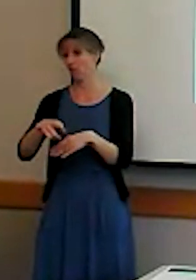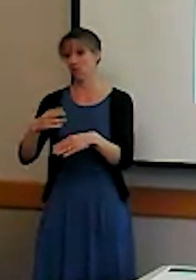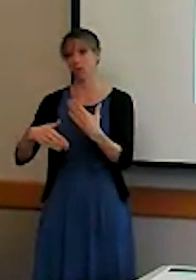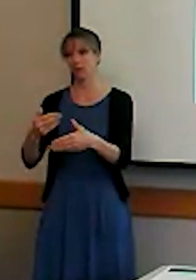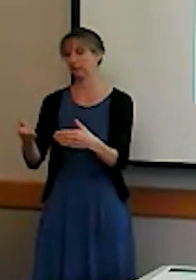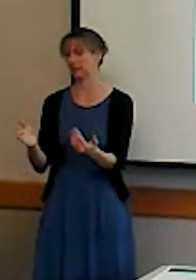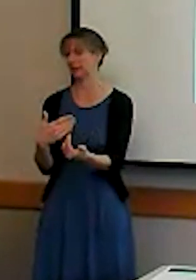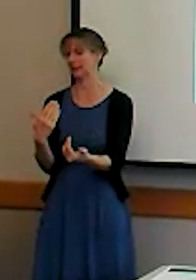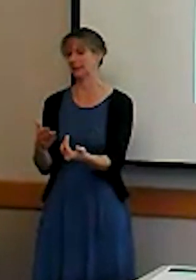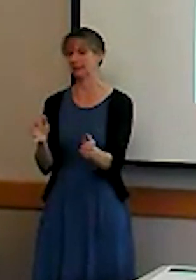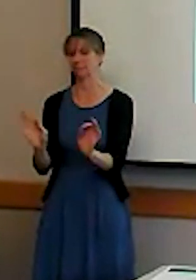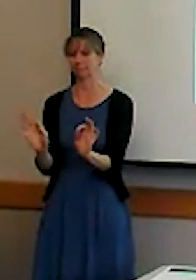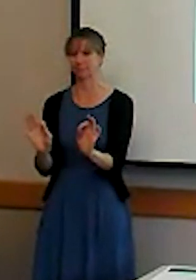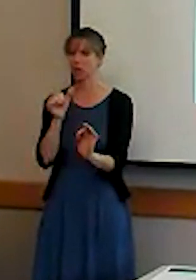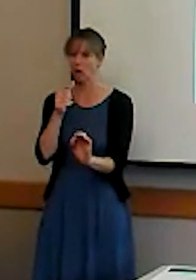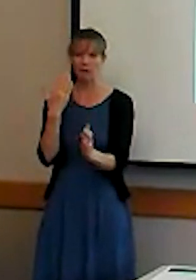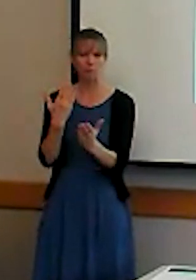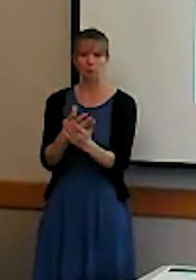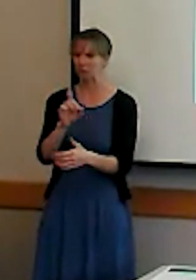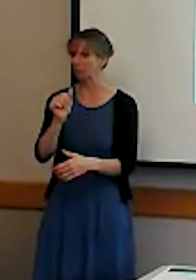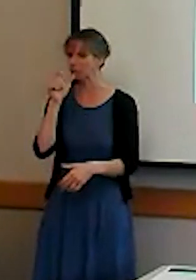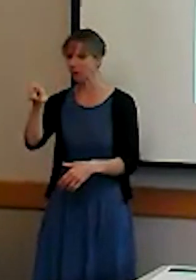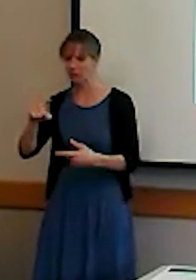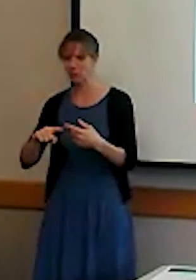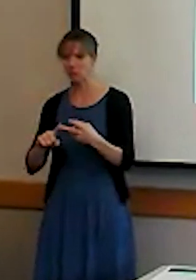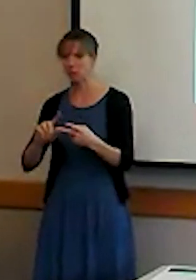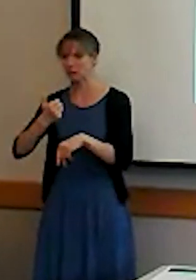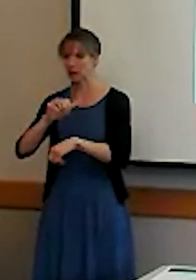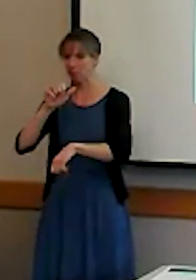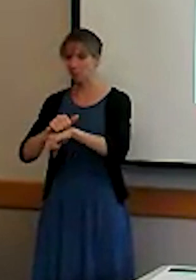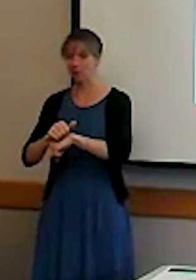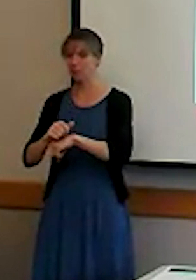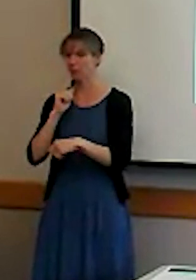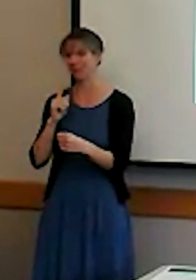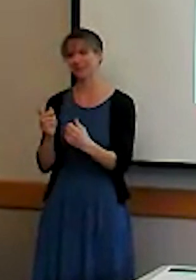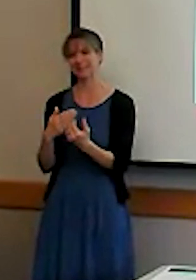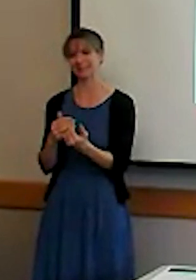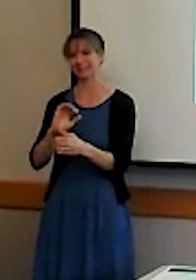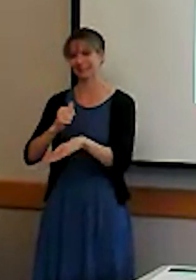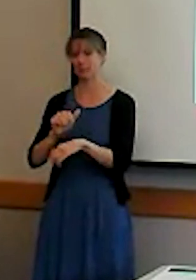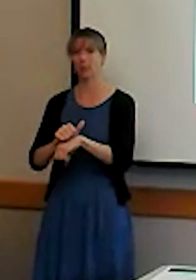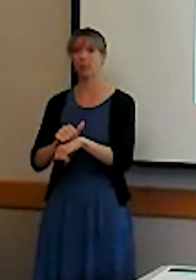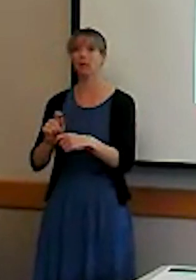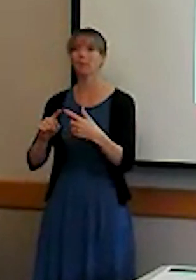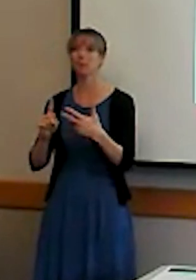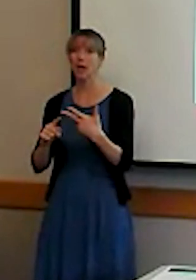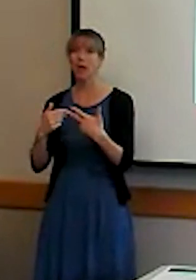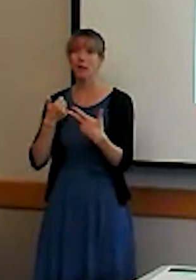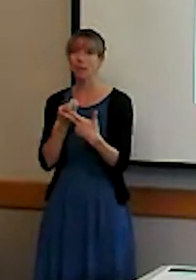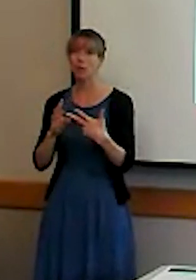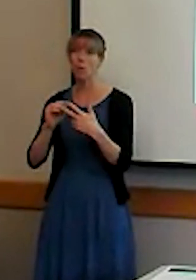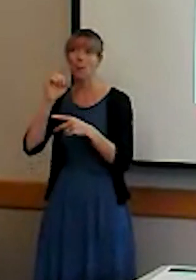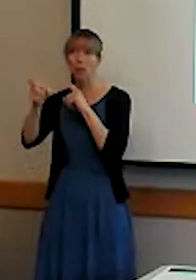No need to prove disability. You can schedule an appointment really easily. I do have a few